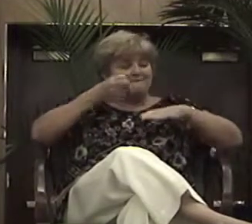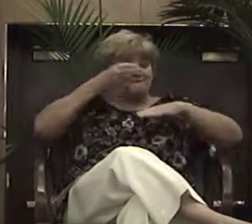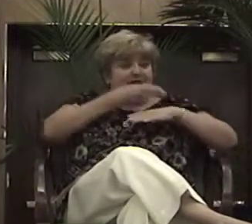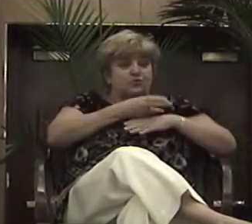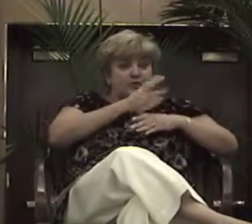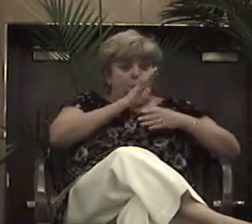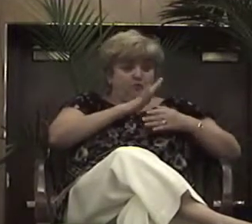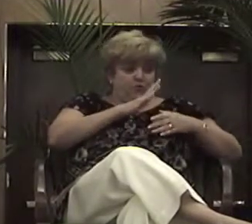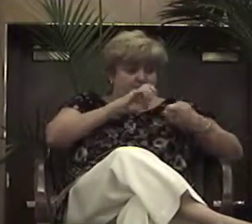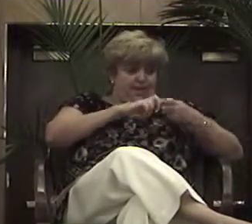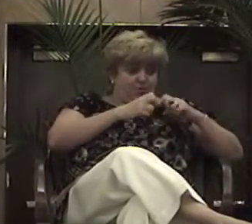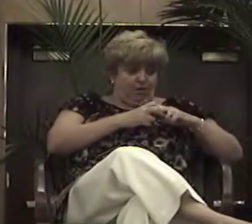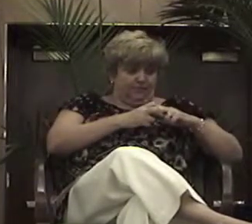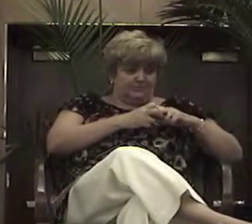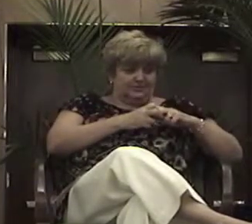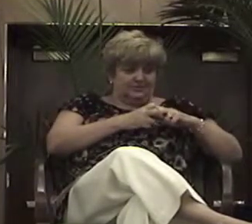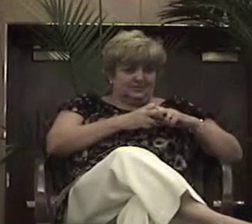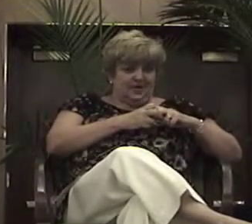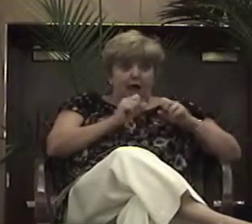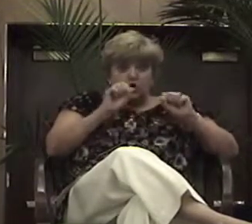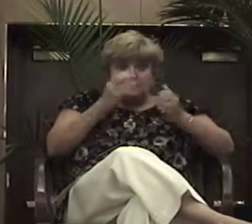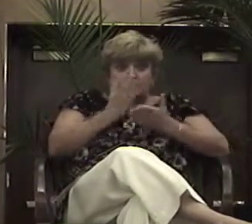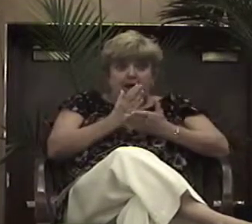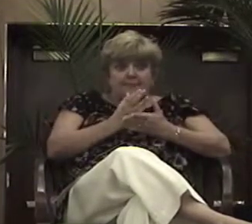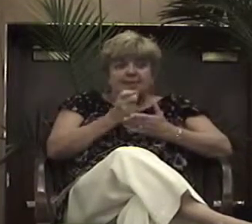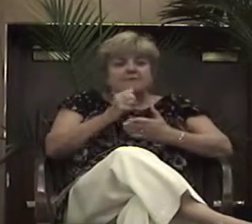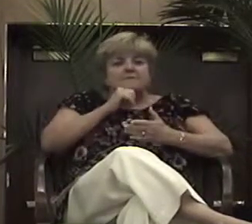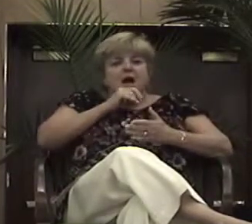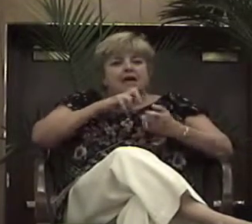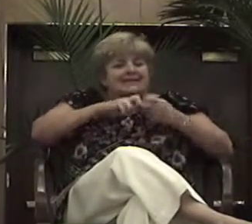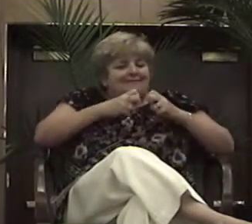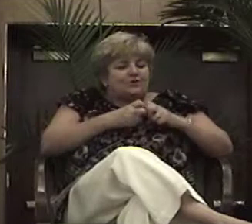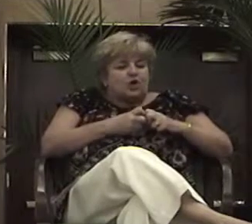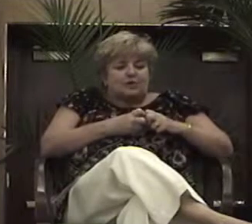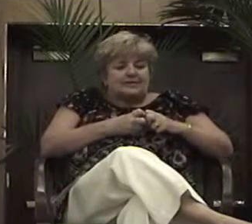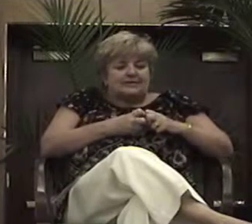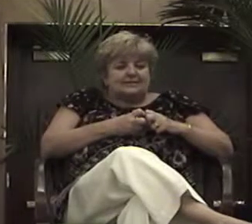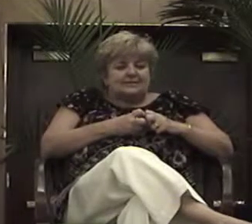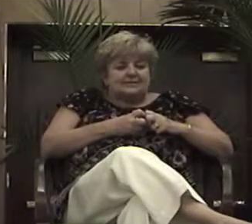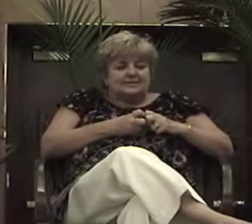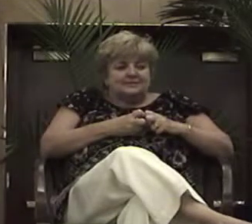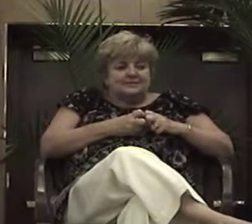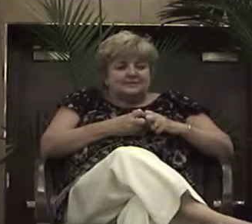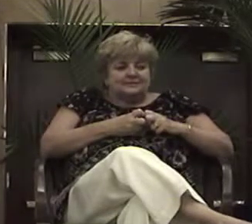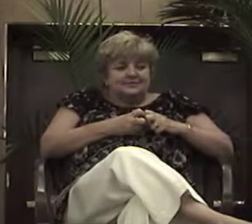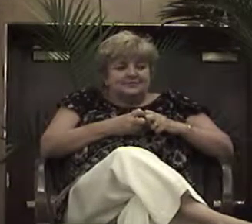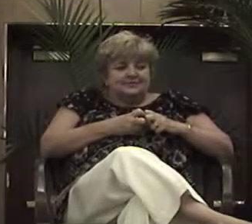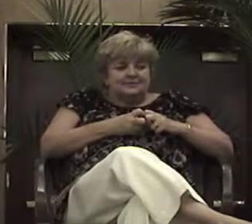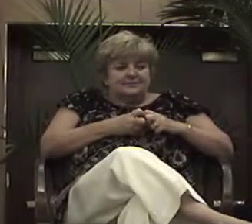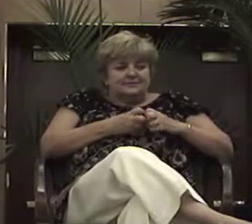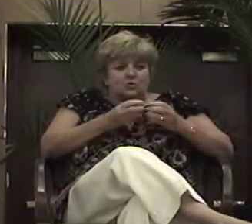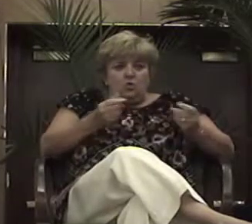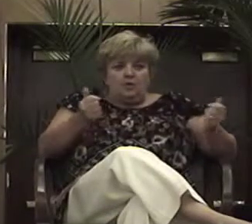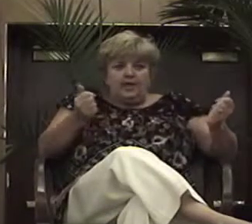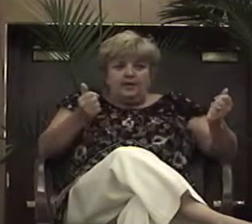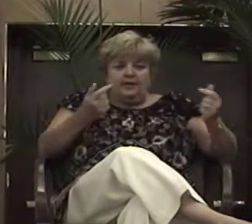stop right there. If I don't get rid of my difficulties, there is no victory. There is no